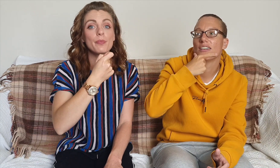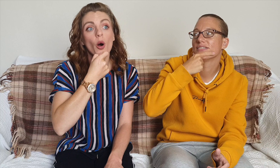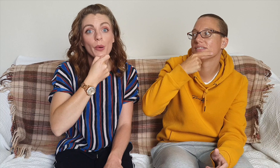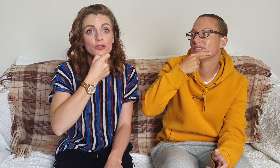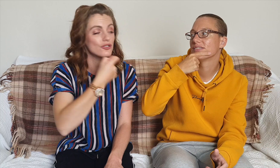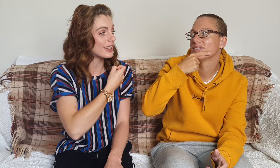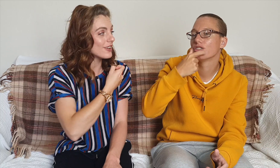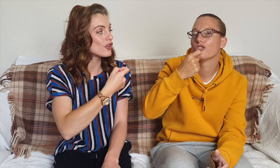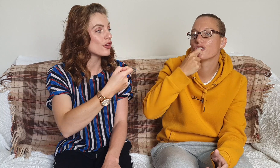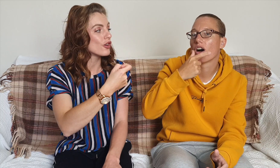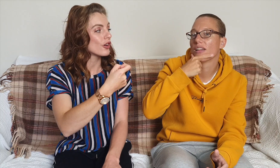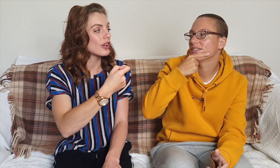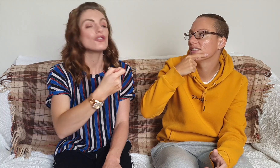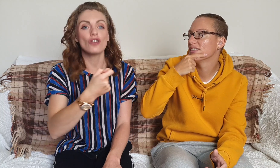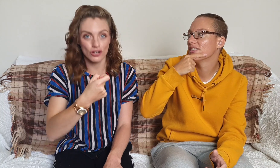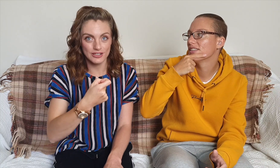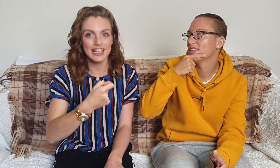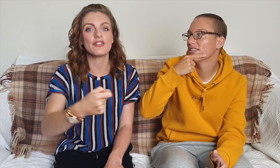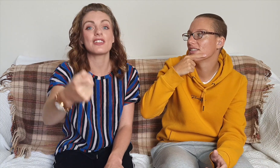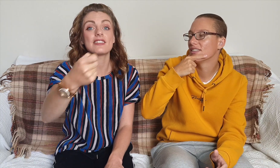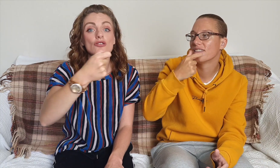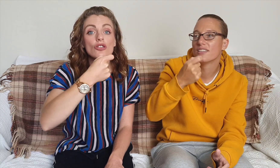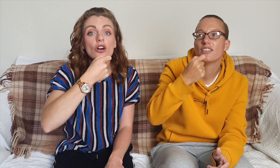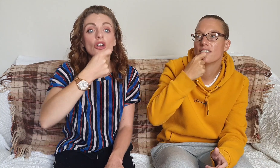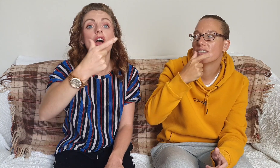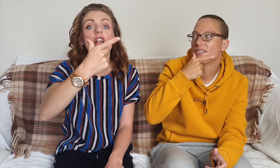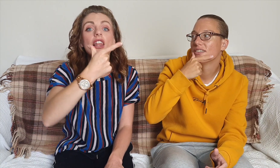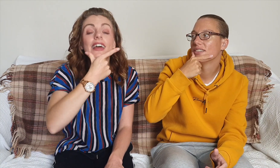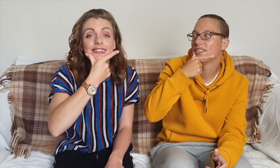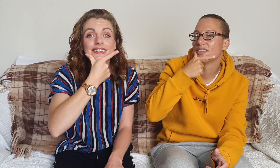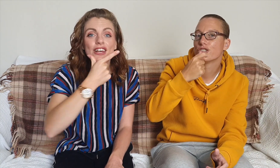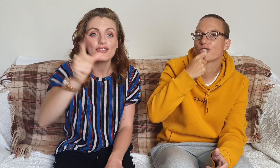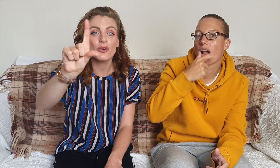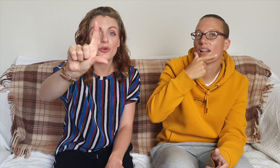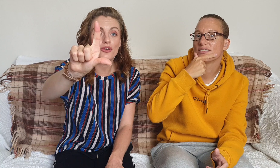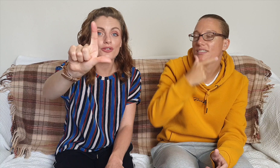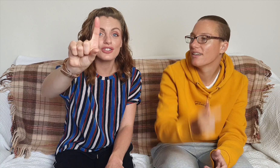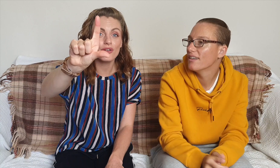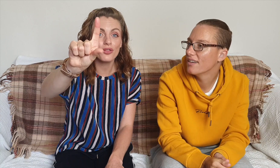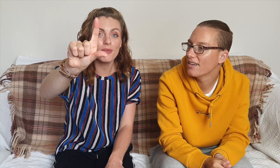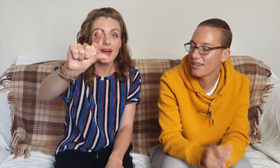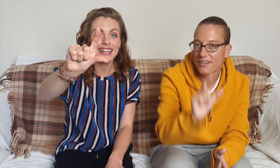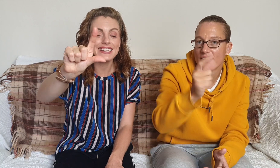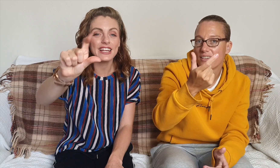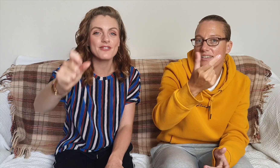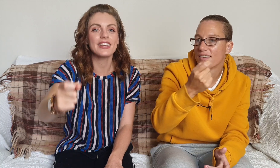pop it on your chin. Chocolate together. So this is chocolate. So you are using your thumb and index finger